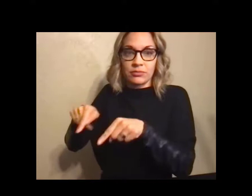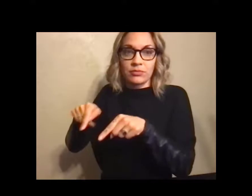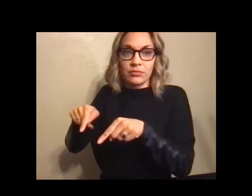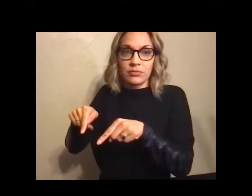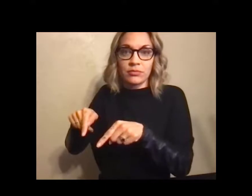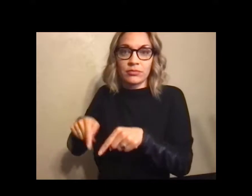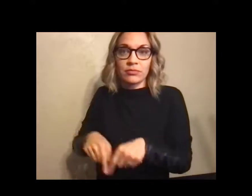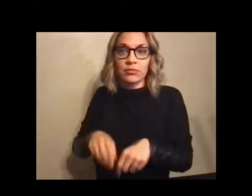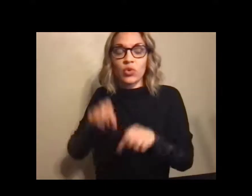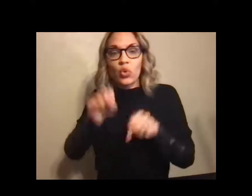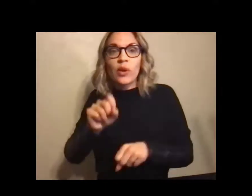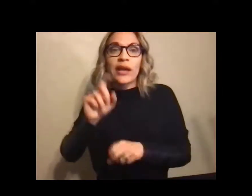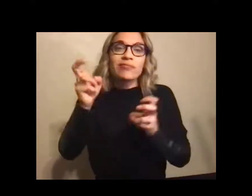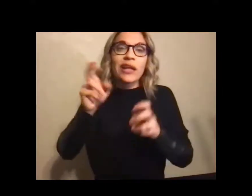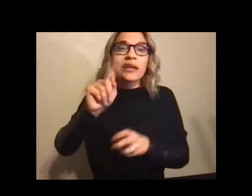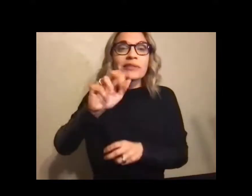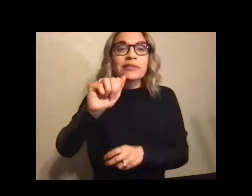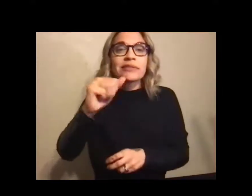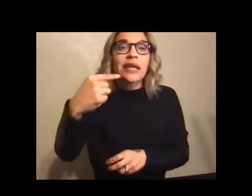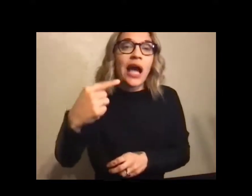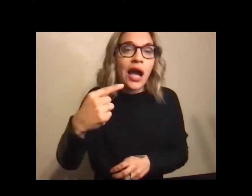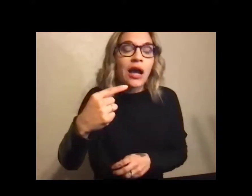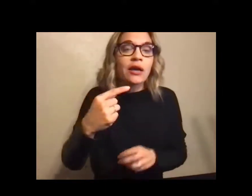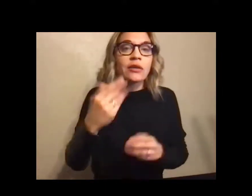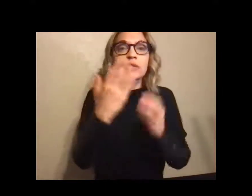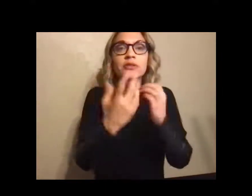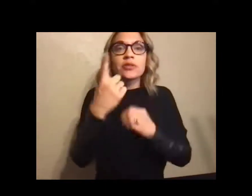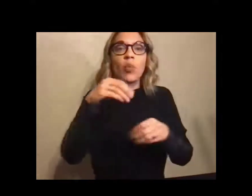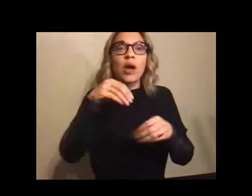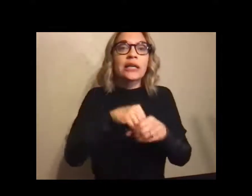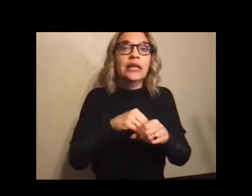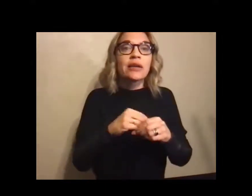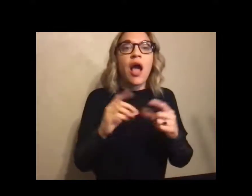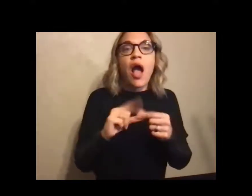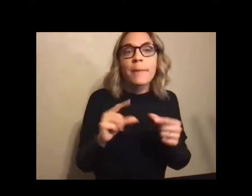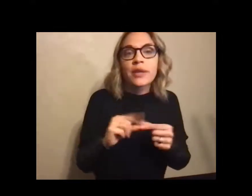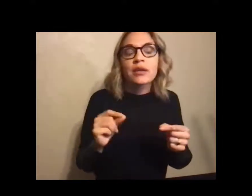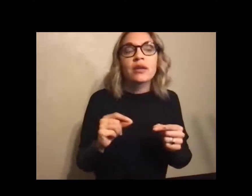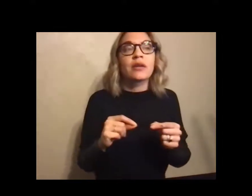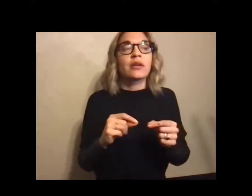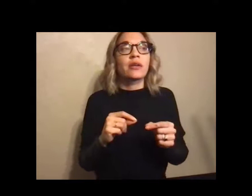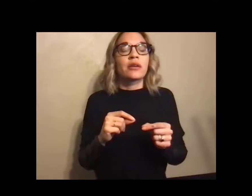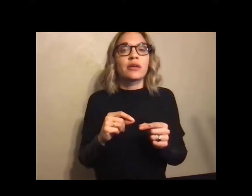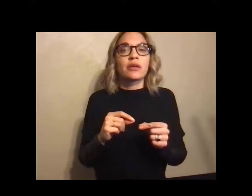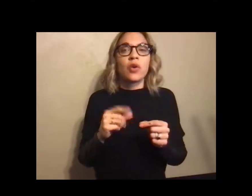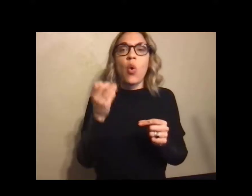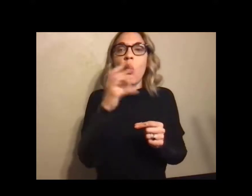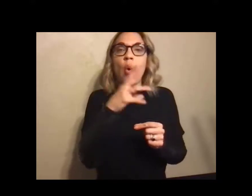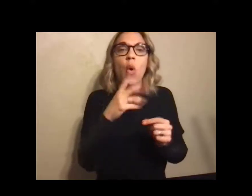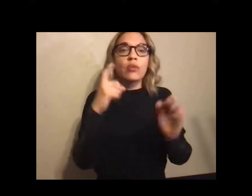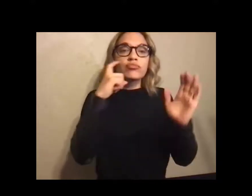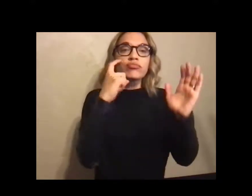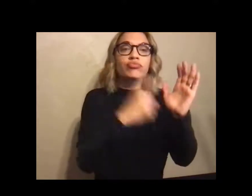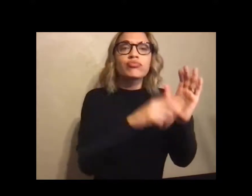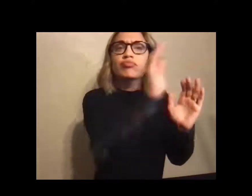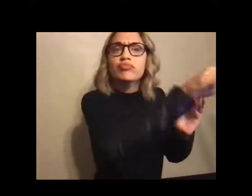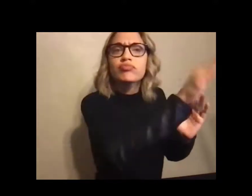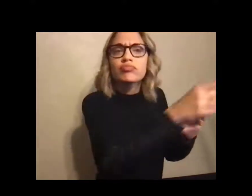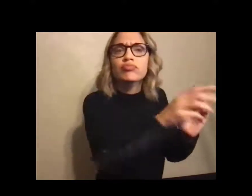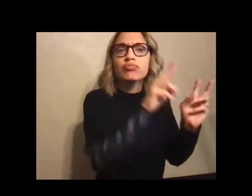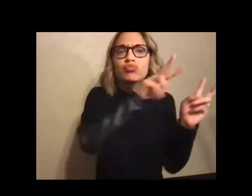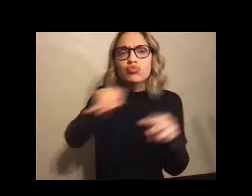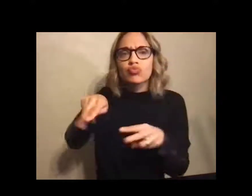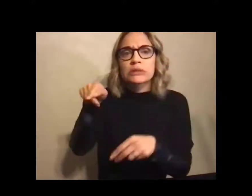on the project. So various projects will have various chat threads, and you can tag people in the comments, for example, if you want to